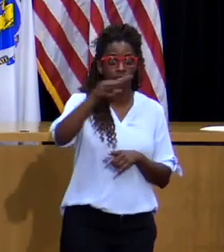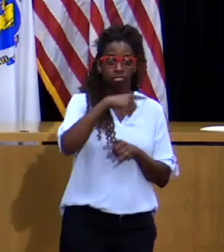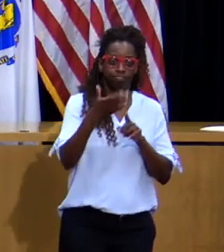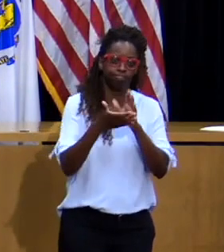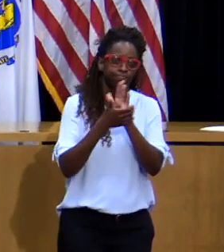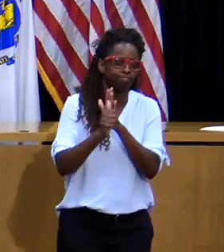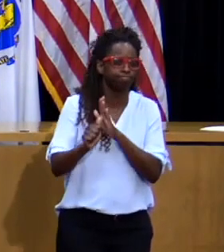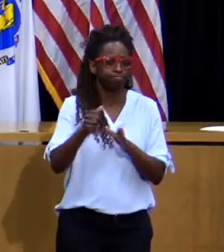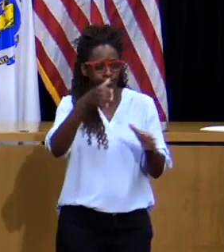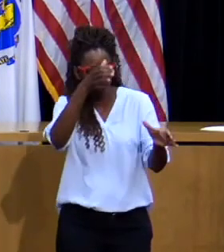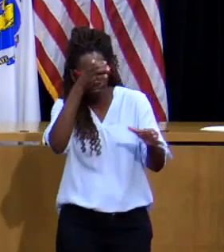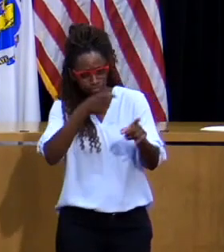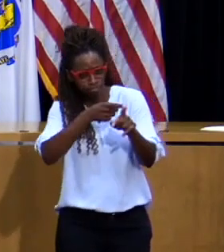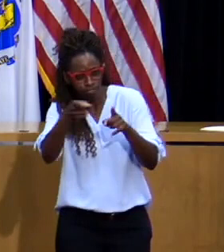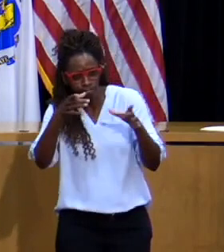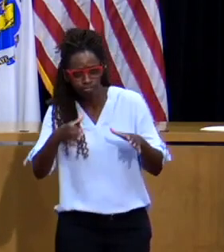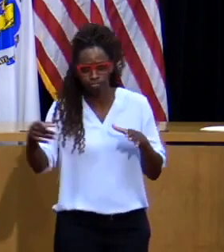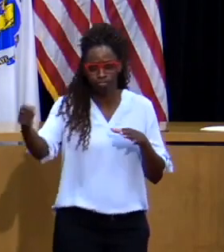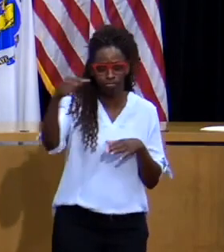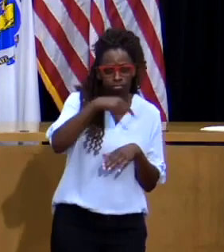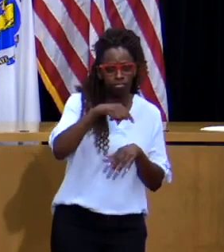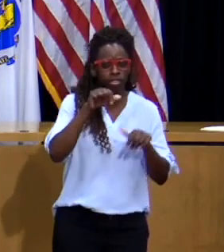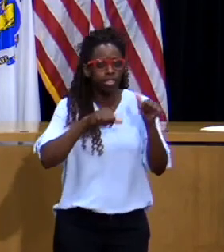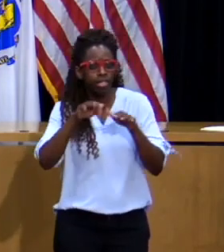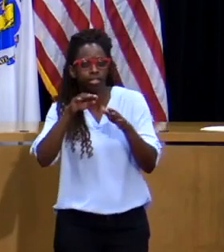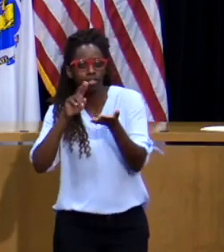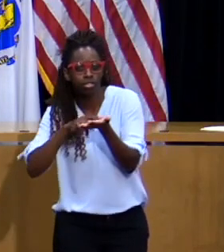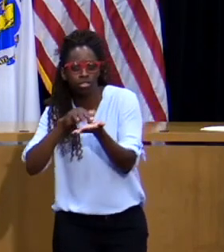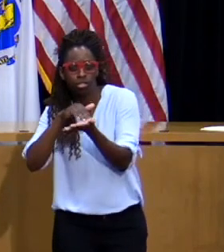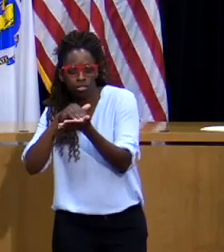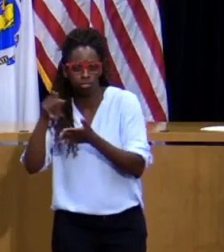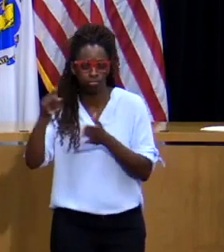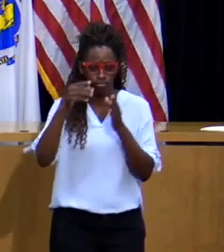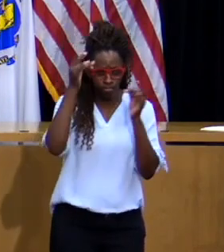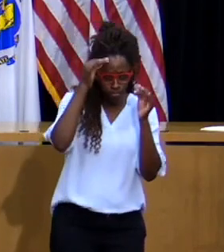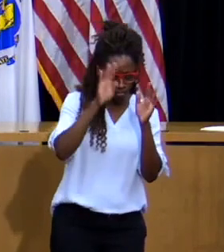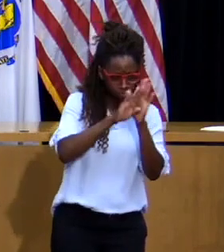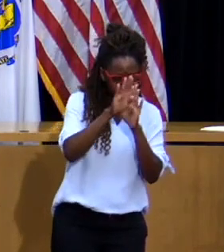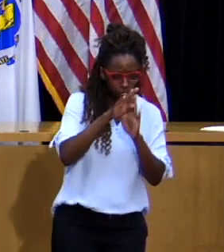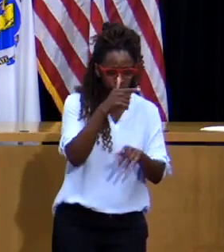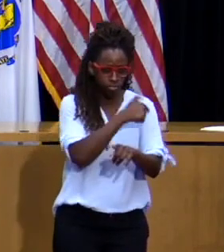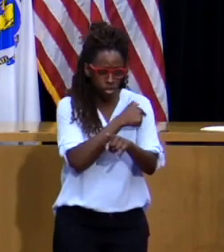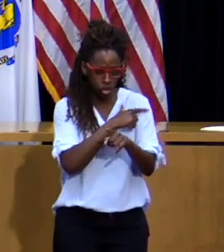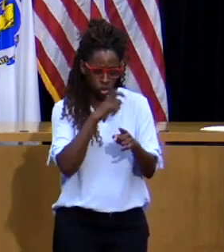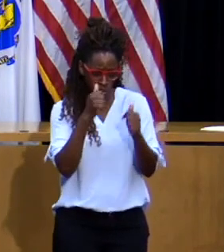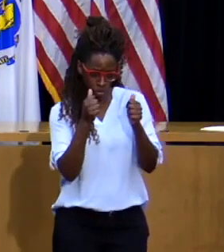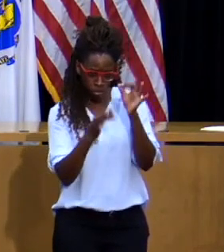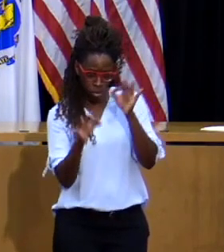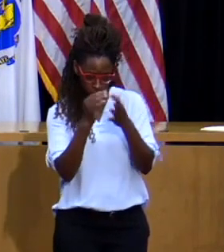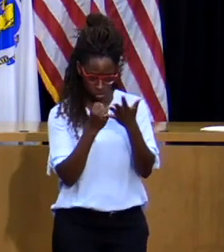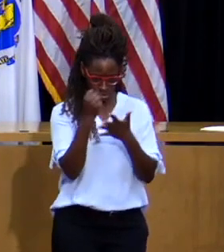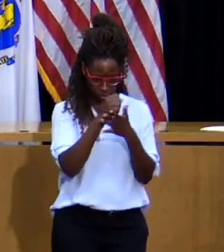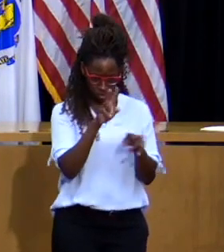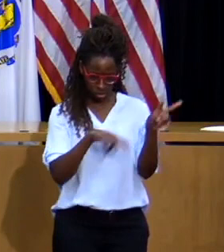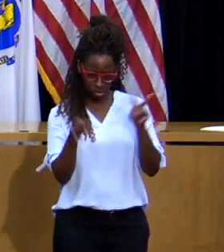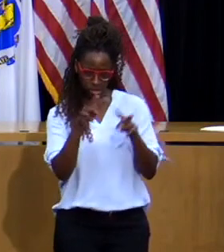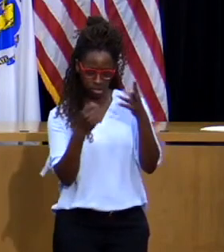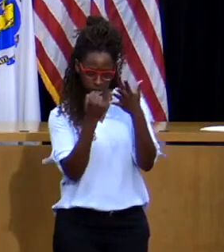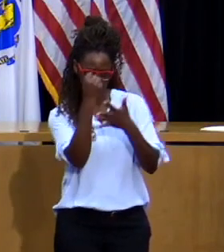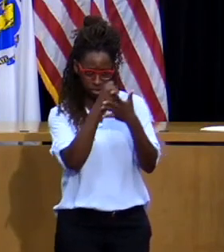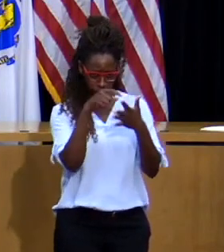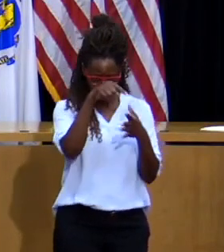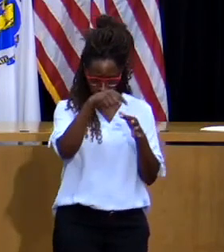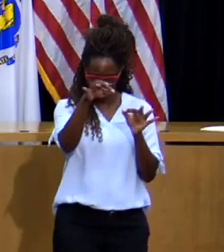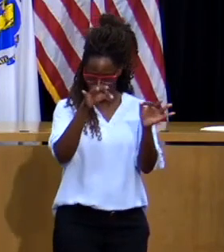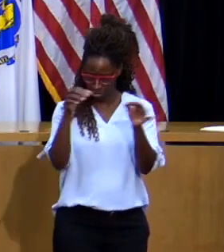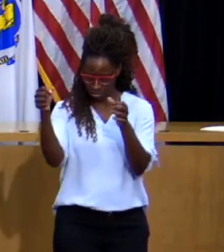fields and brought deep knowledge to the table as we developed our vaccine prioritization and distribution plans.